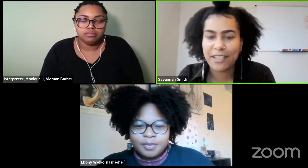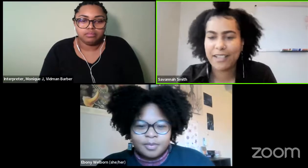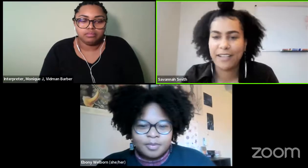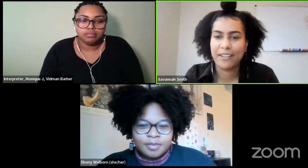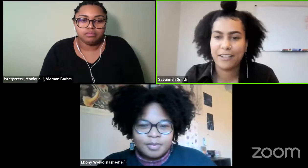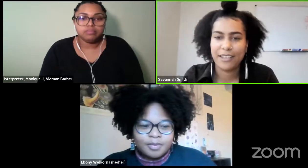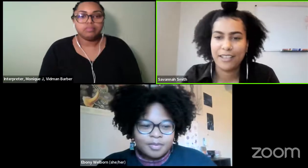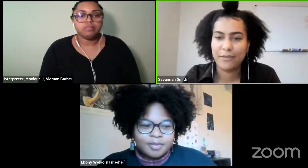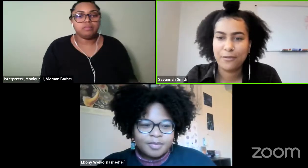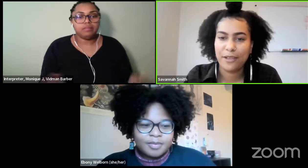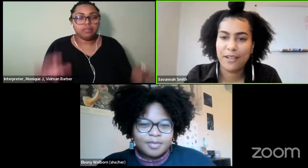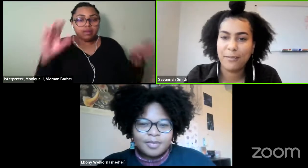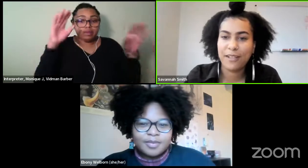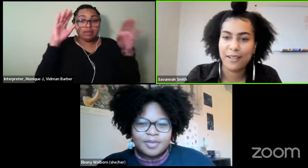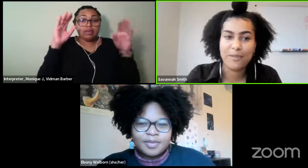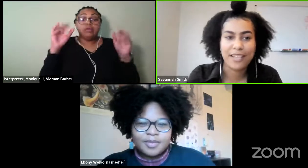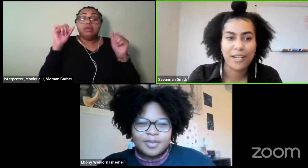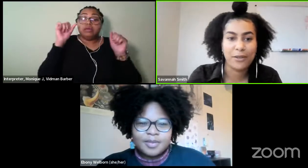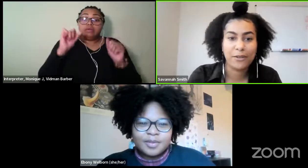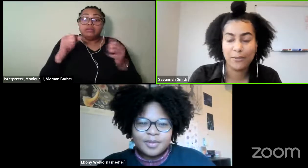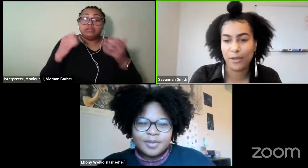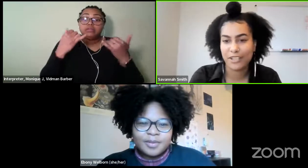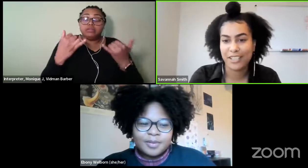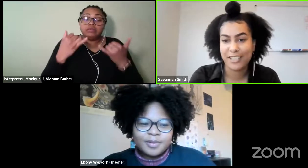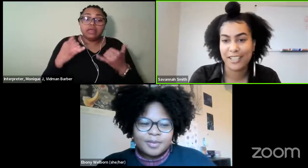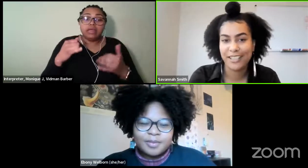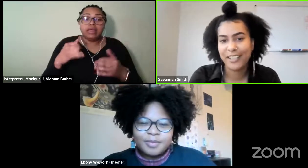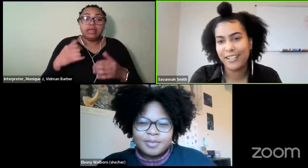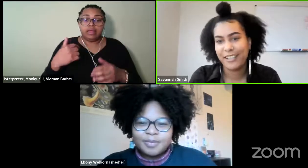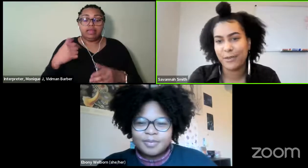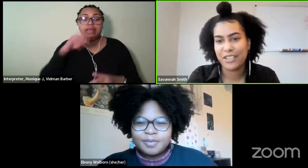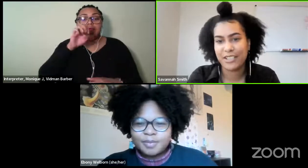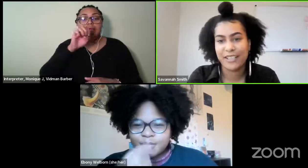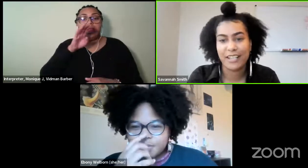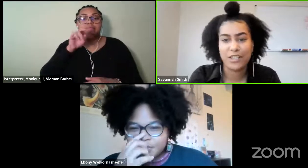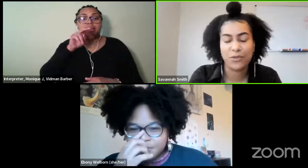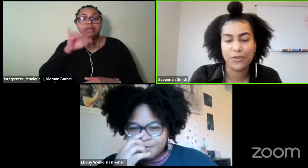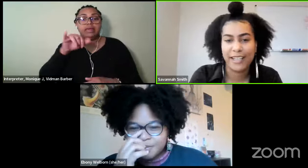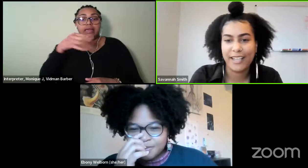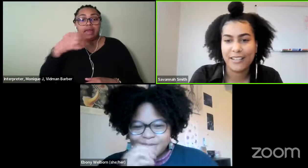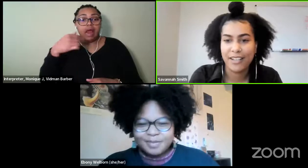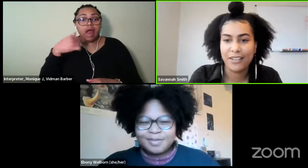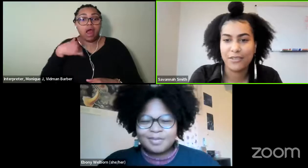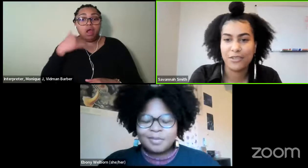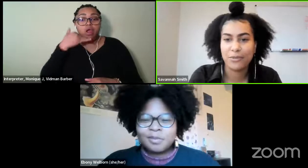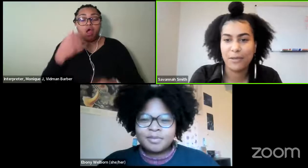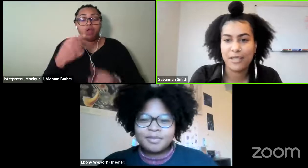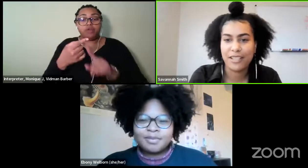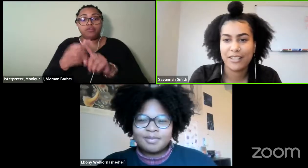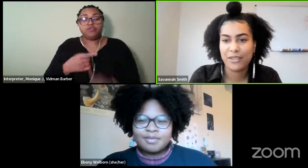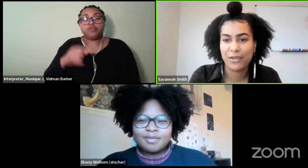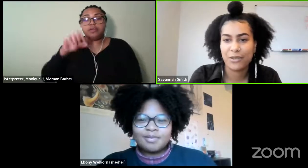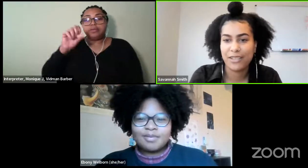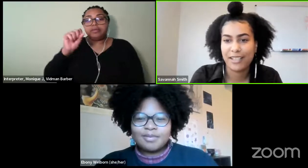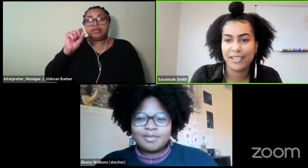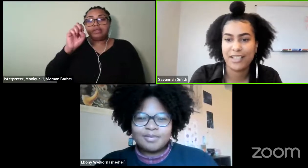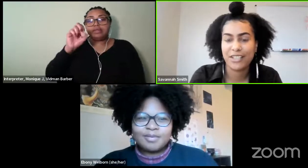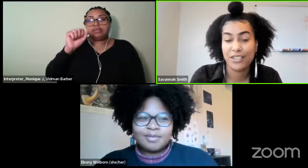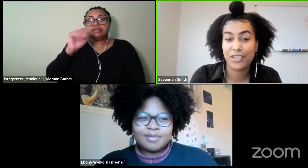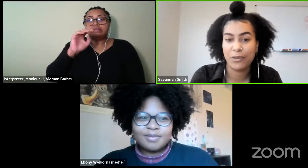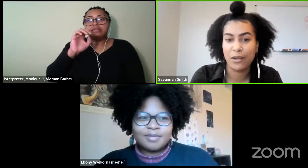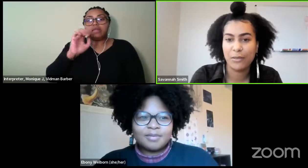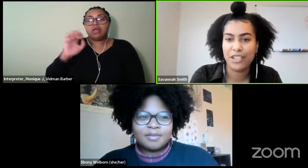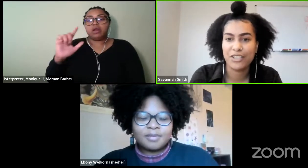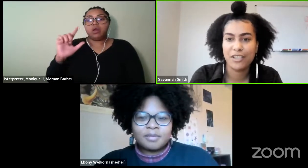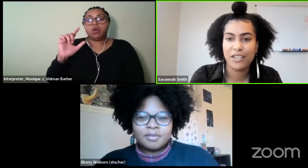Today, Ebony and I are calling in from Seattle, Washington, which is the ancestral lands of the Duwamish, Coast